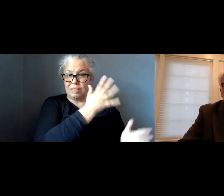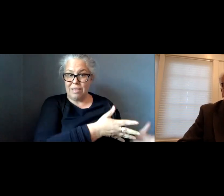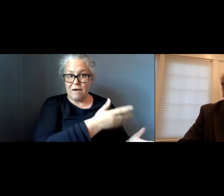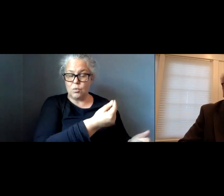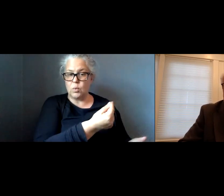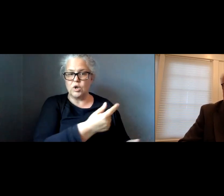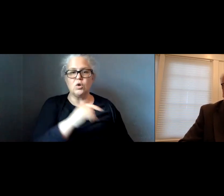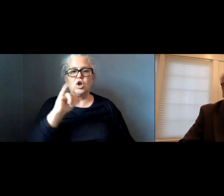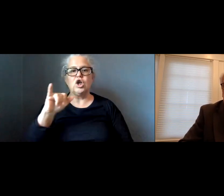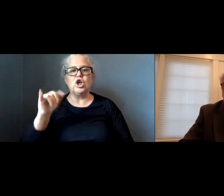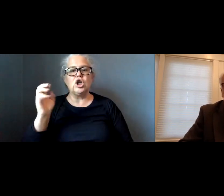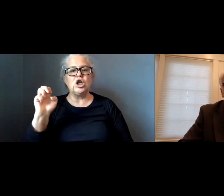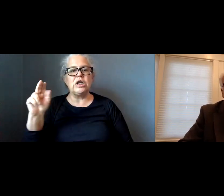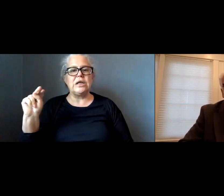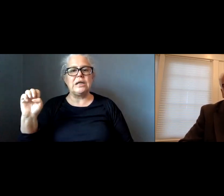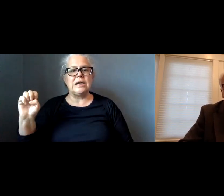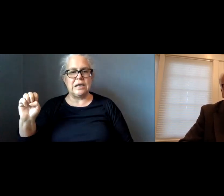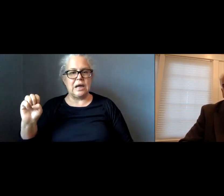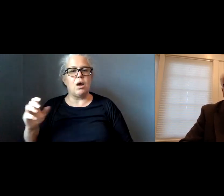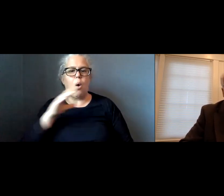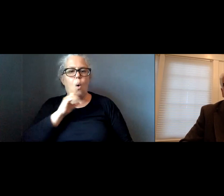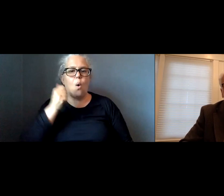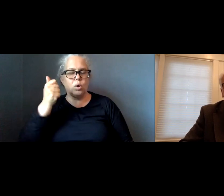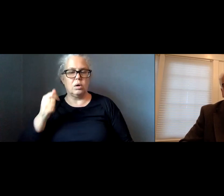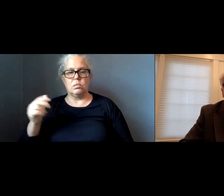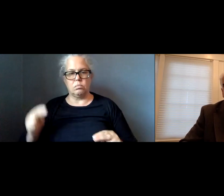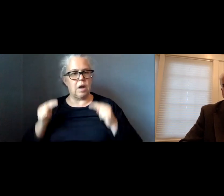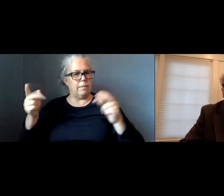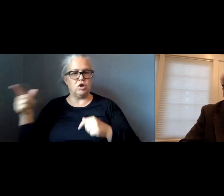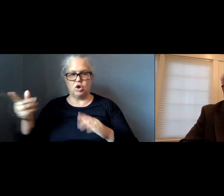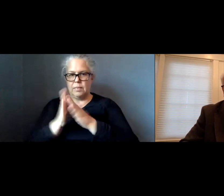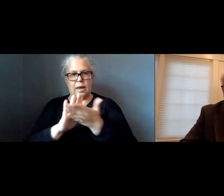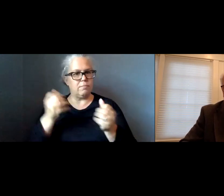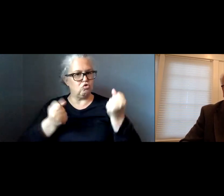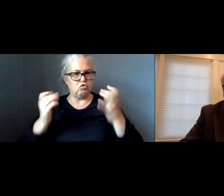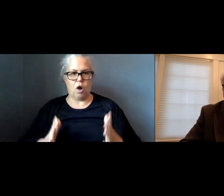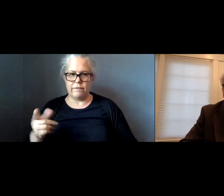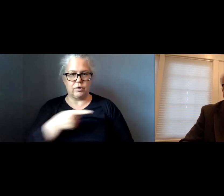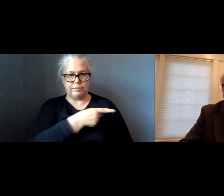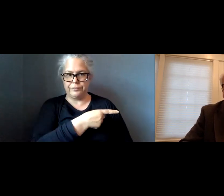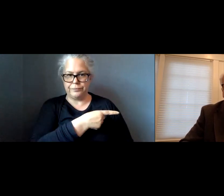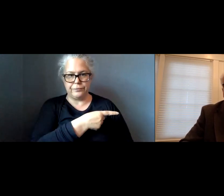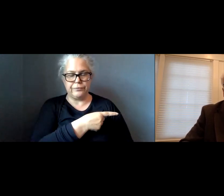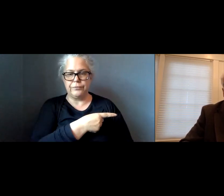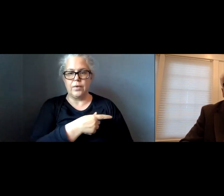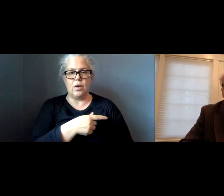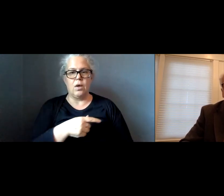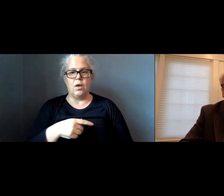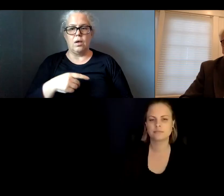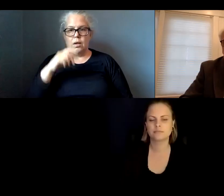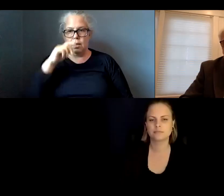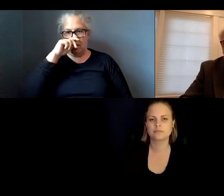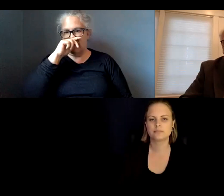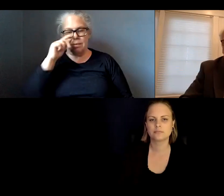older, we just nominated her as the driver, and we kind of triangulated between Washington